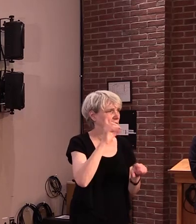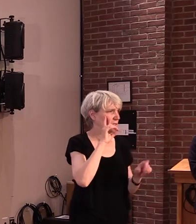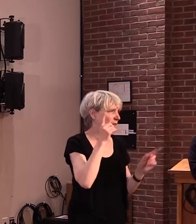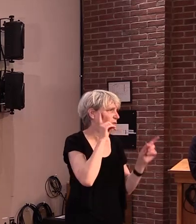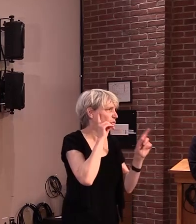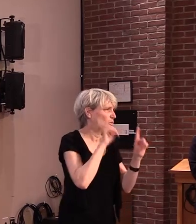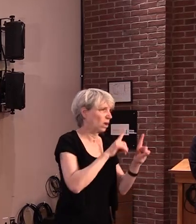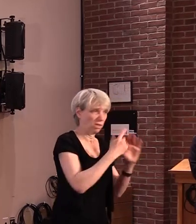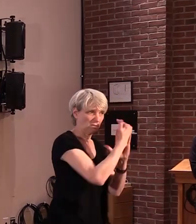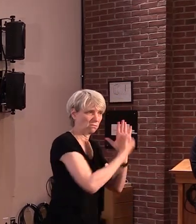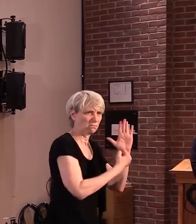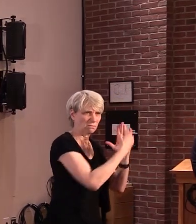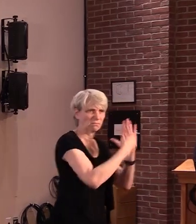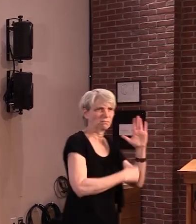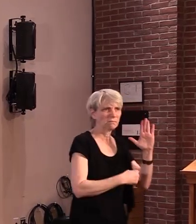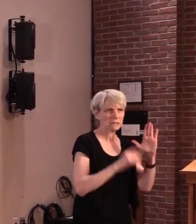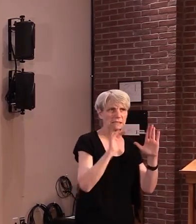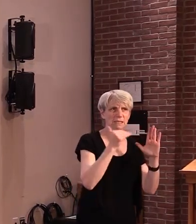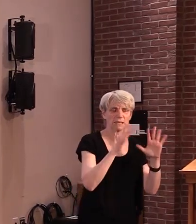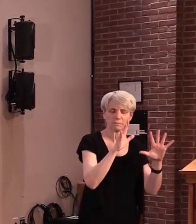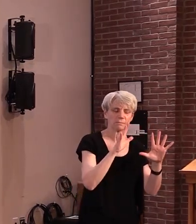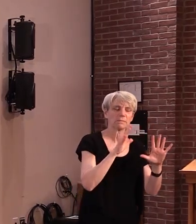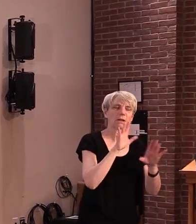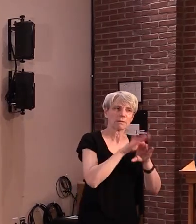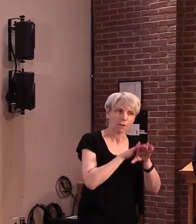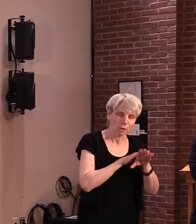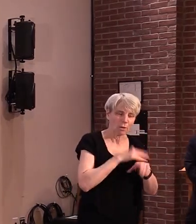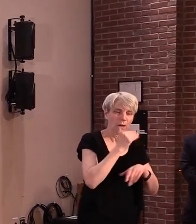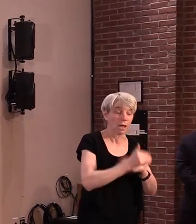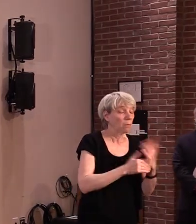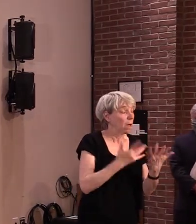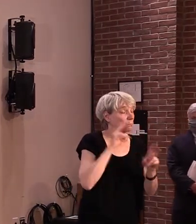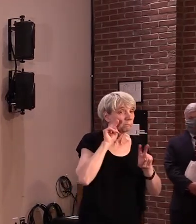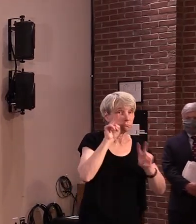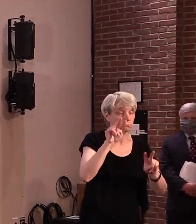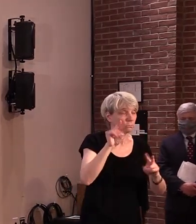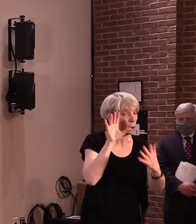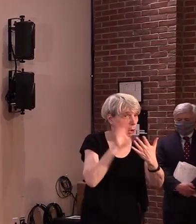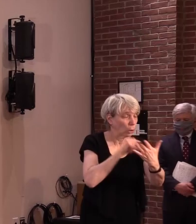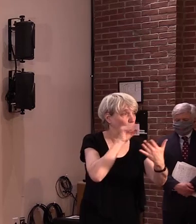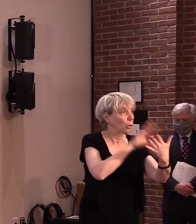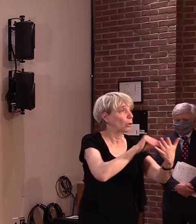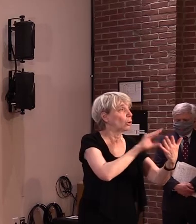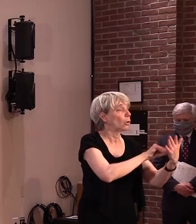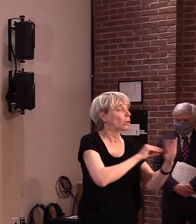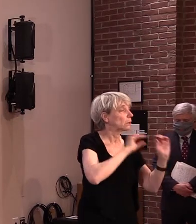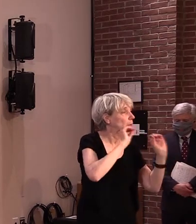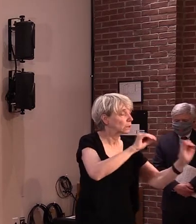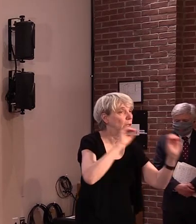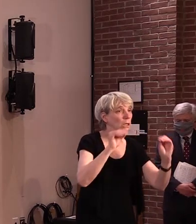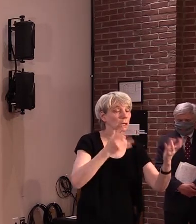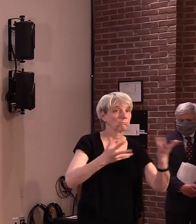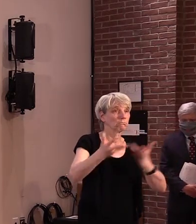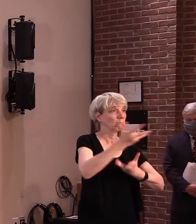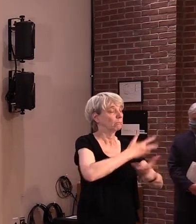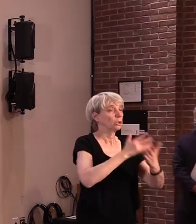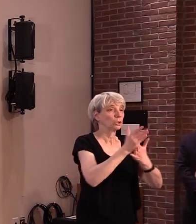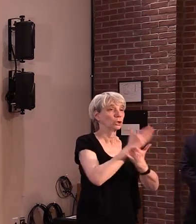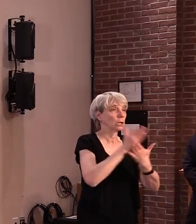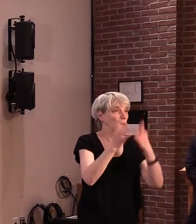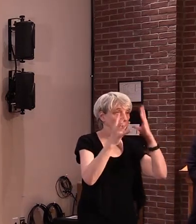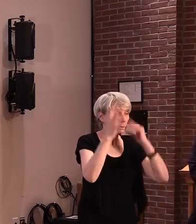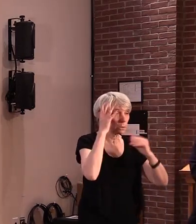But again, we all want to learn from one another, and we need to actually see what kind of experiences different states and countries